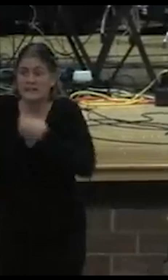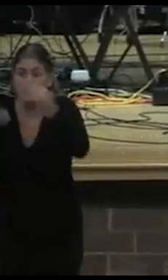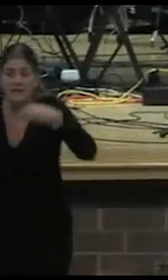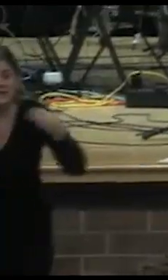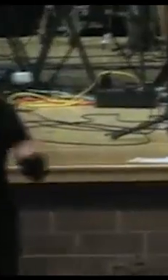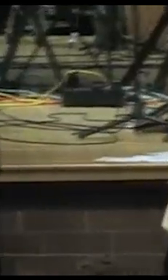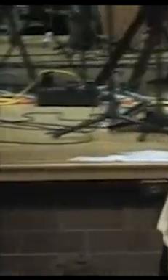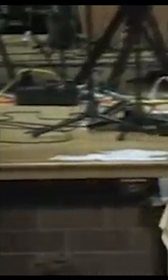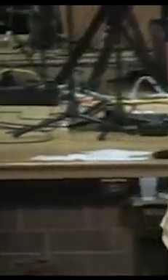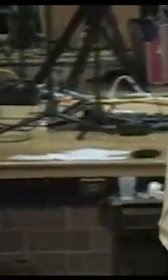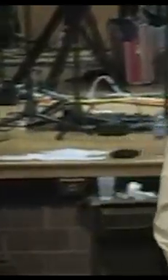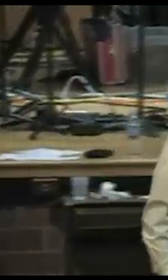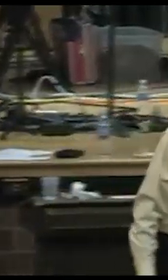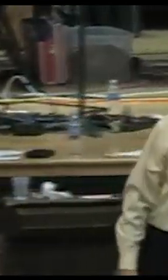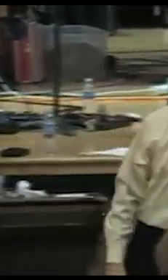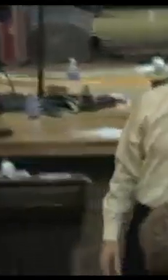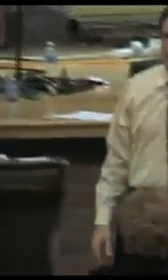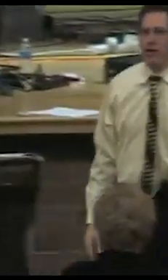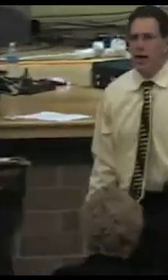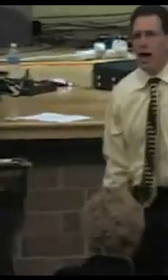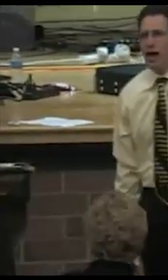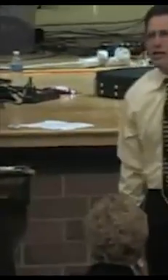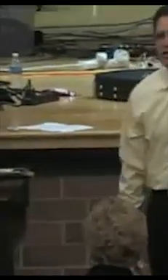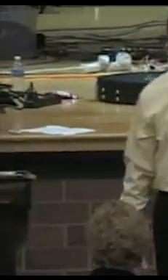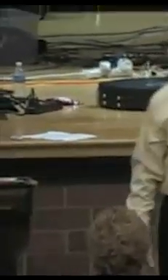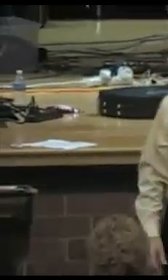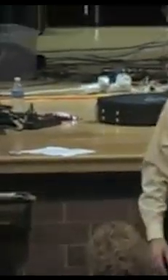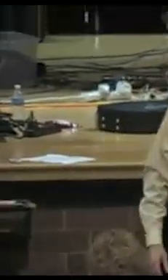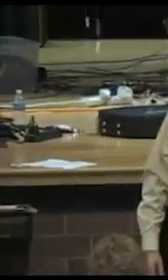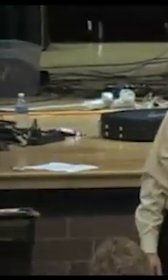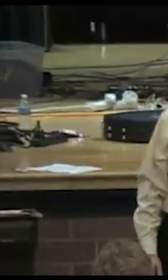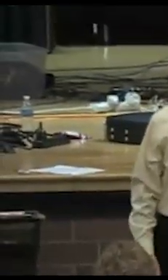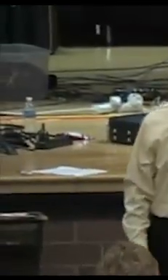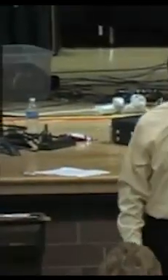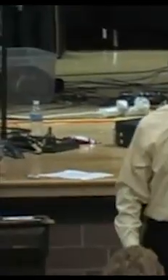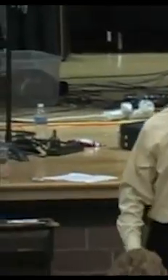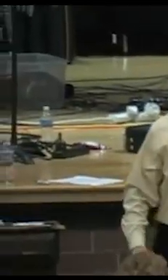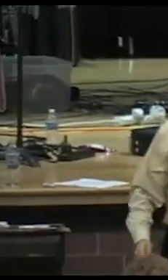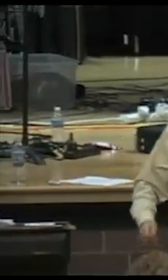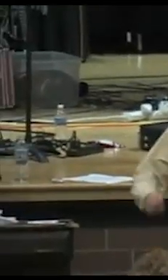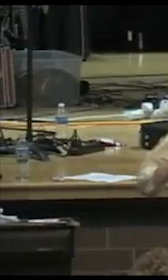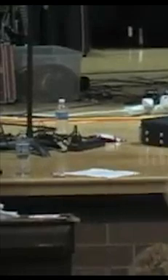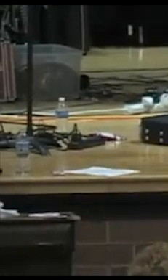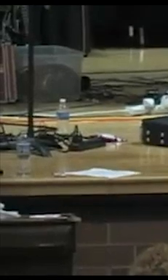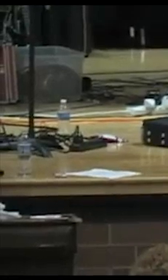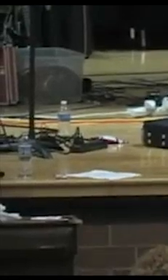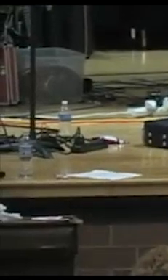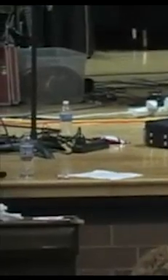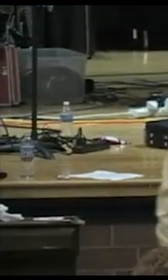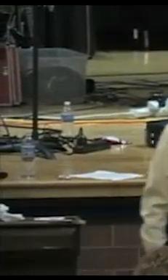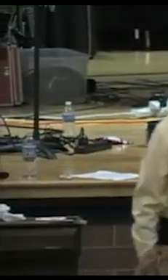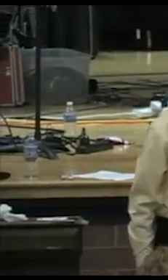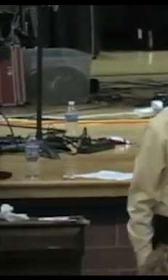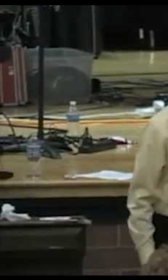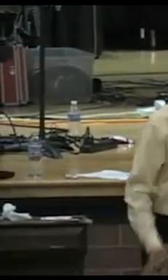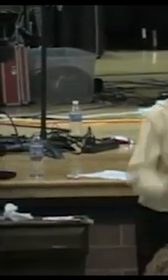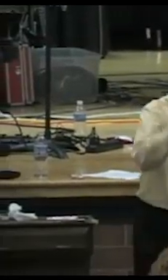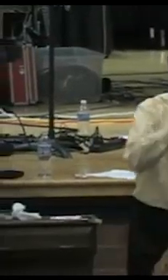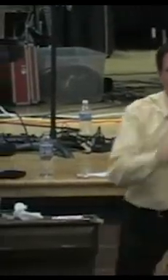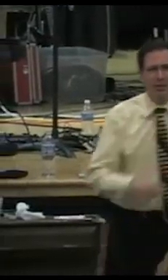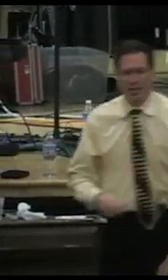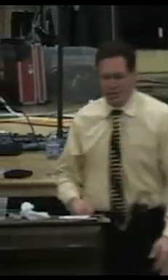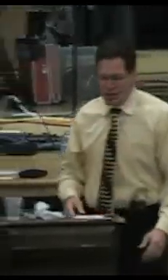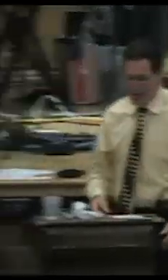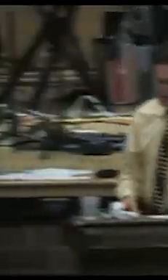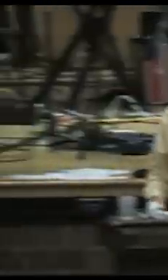when we join together, someone say amen. Hallelujah. We give the devil a hairy conniption fit. Look